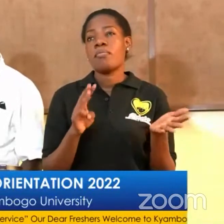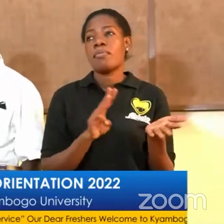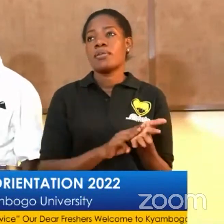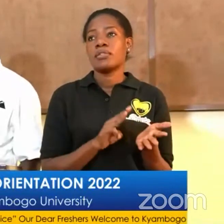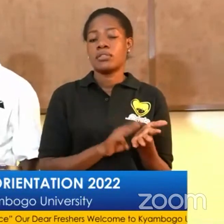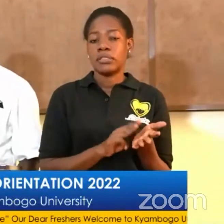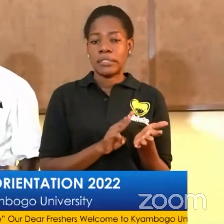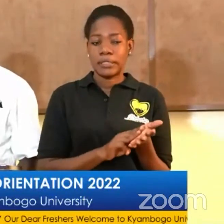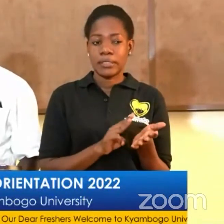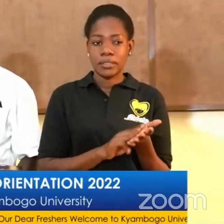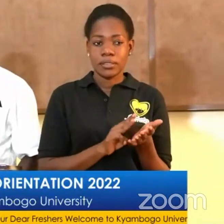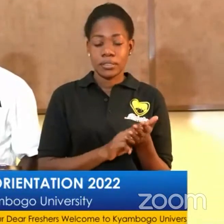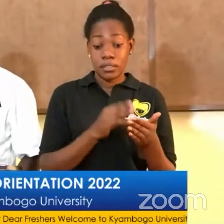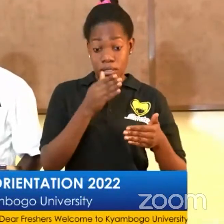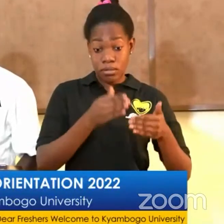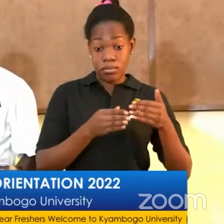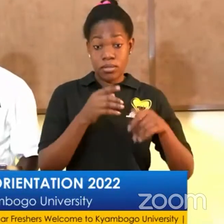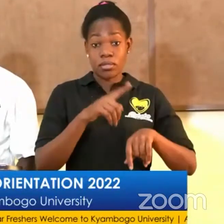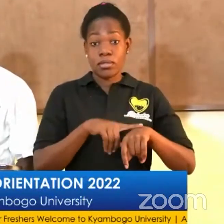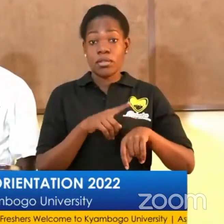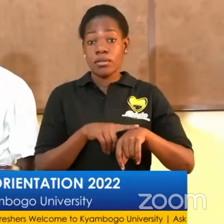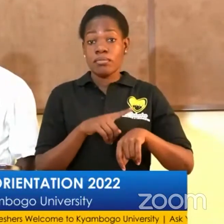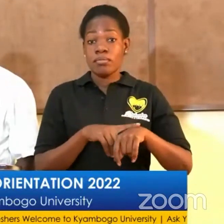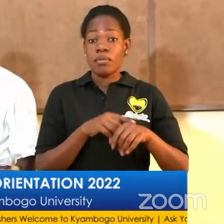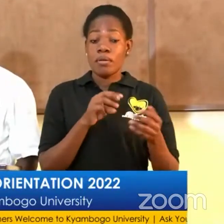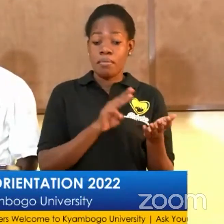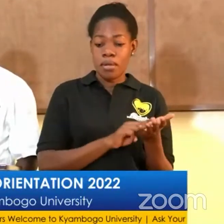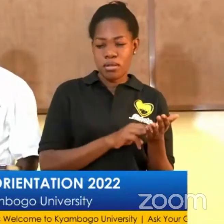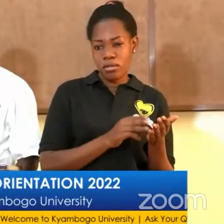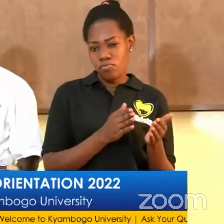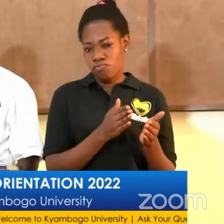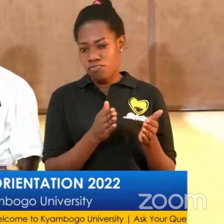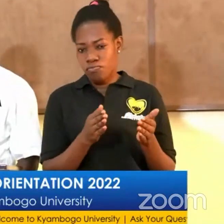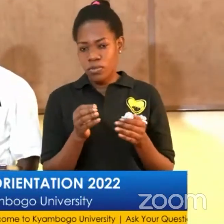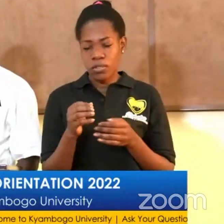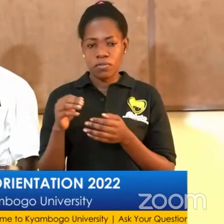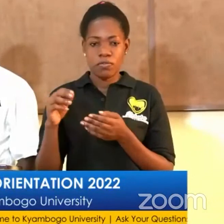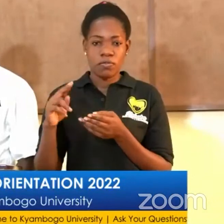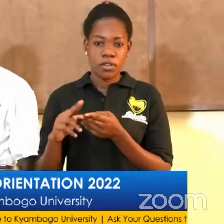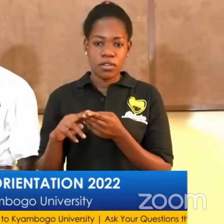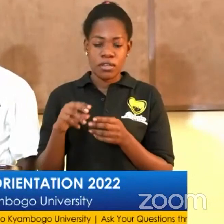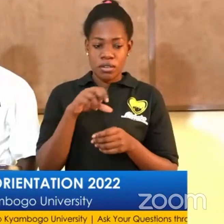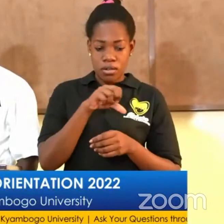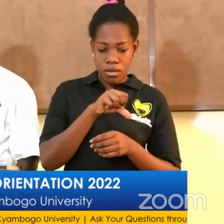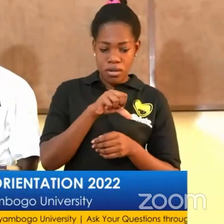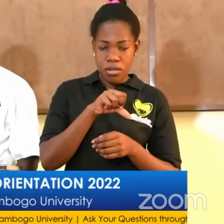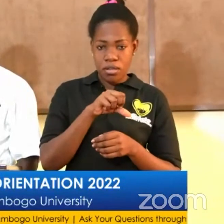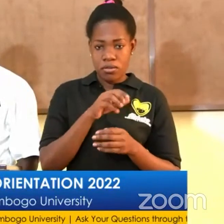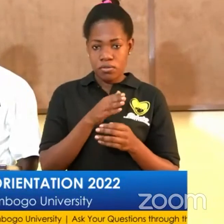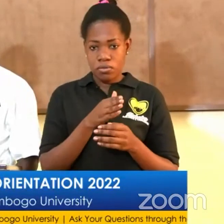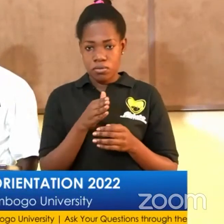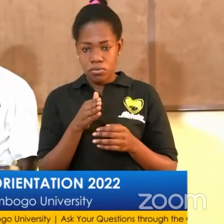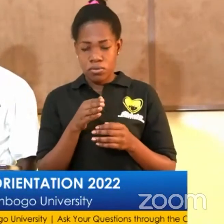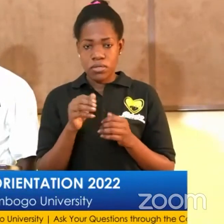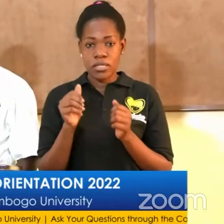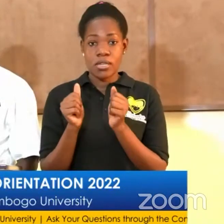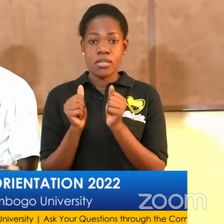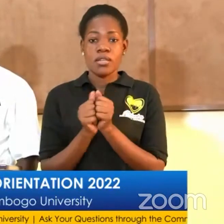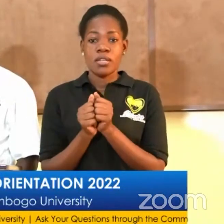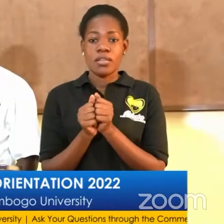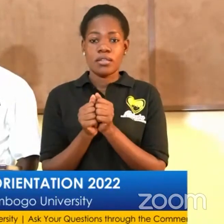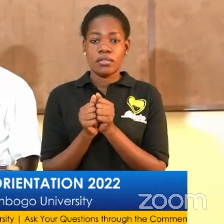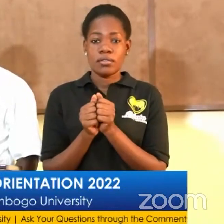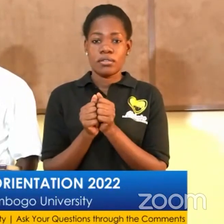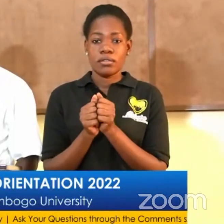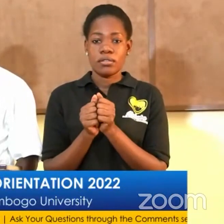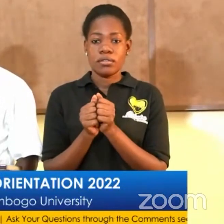Monday, during semester time, Monday to Friday, 9 a.m. to 10:45 p.m.